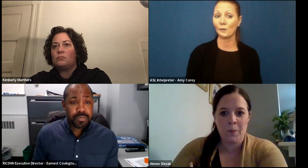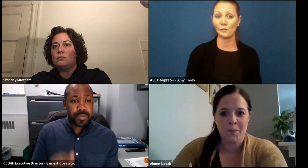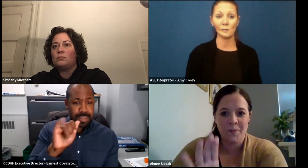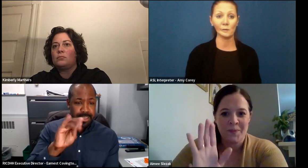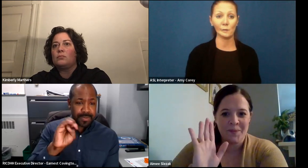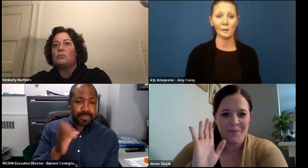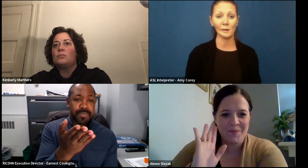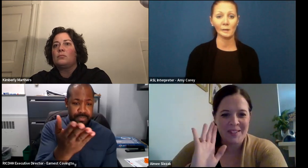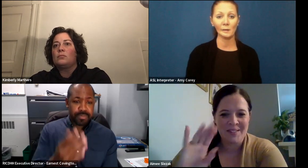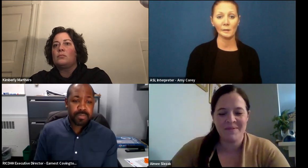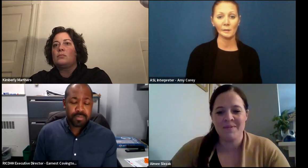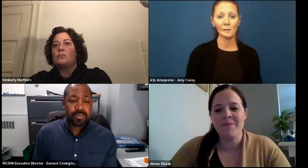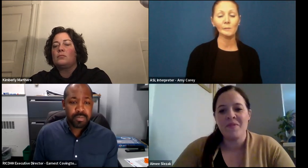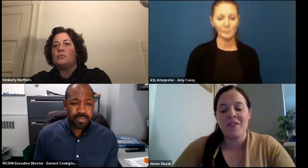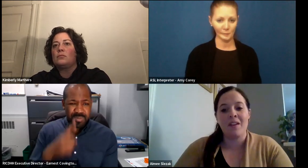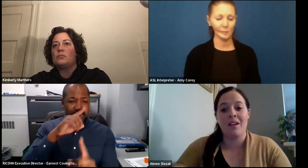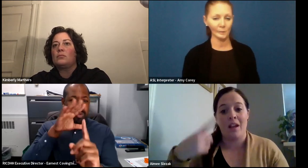other questions for me?